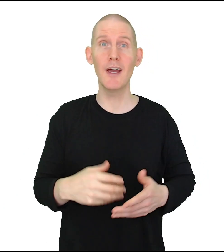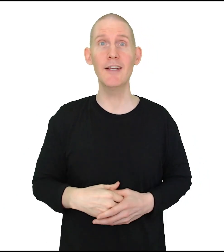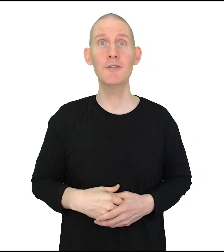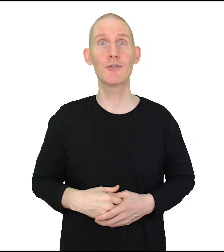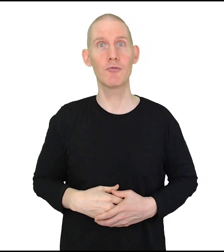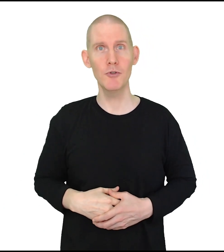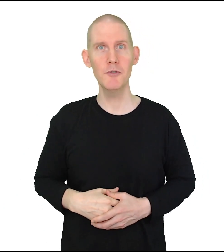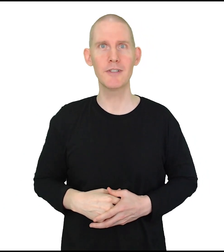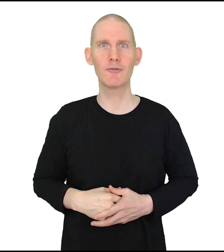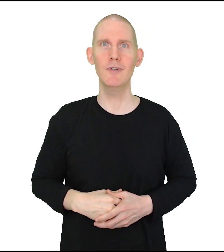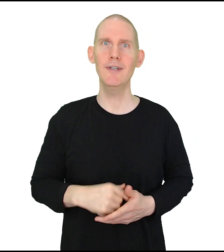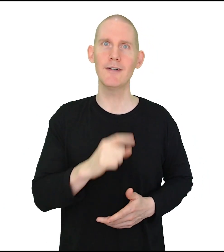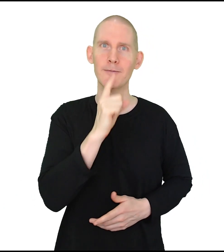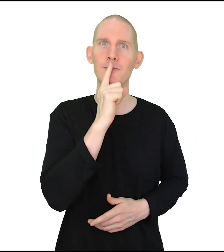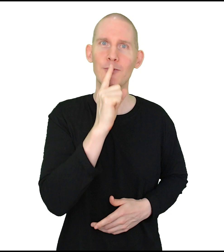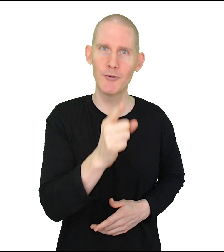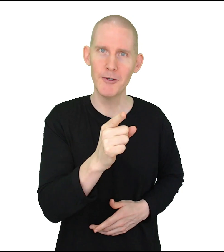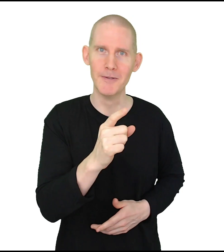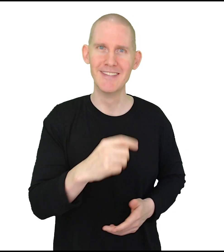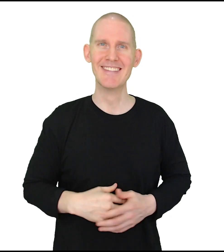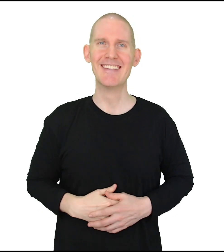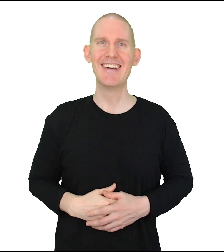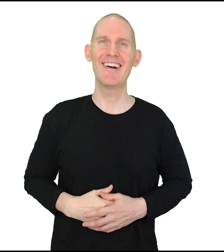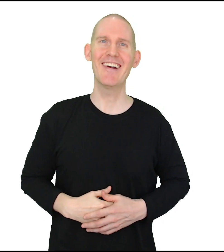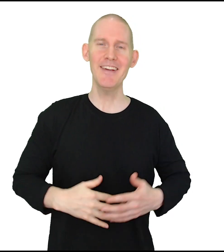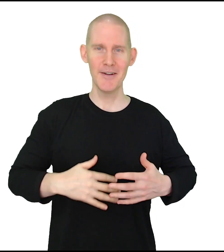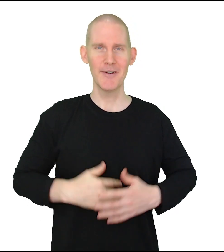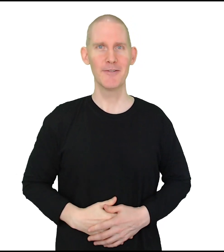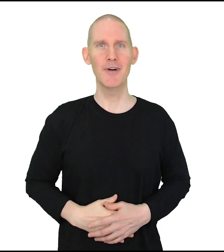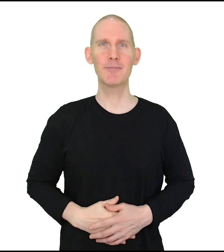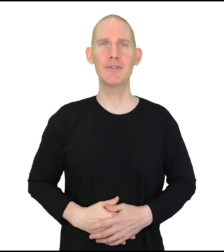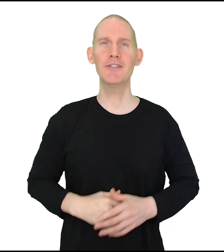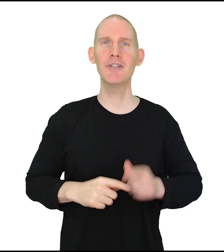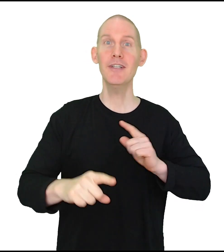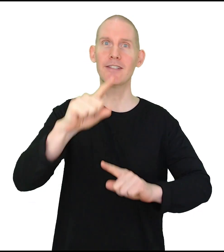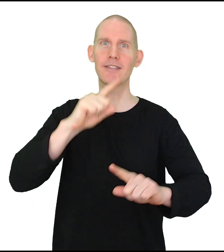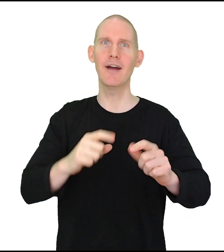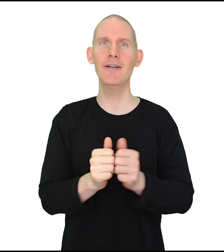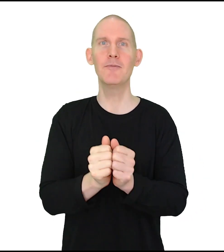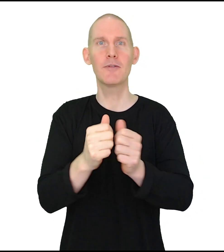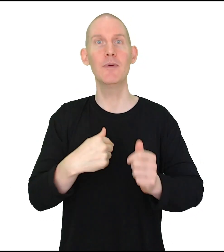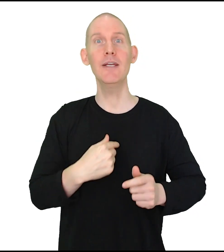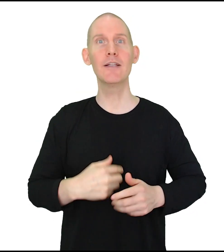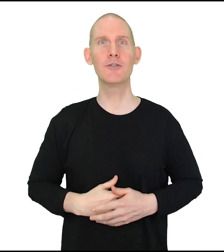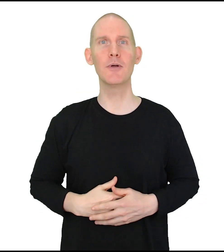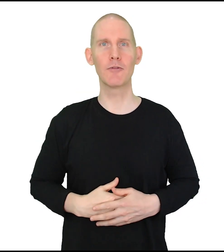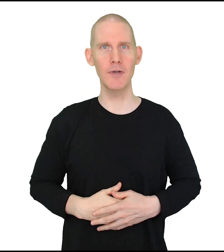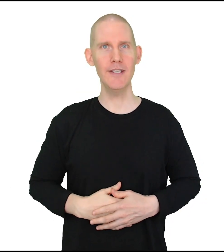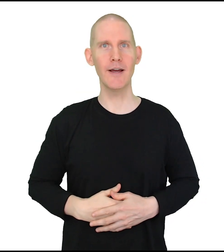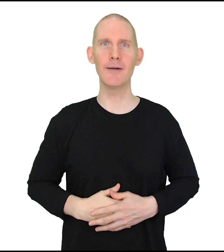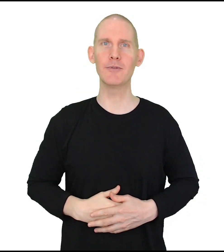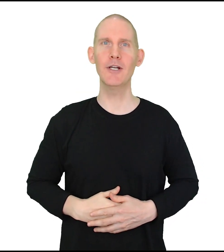it's true, it's real, true. All right, rest position, sign with me. Let's do it 3 times. Here we